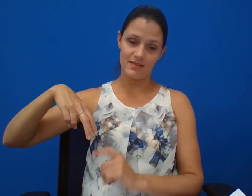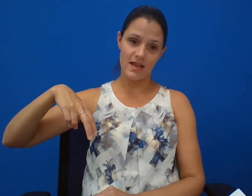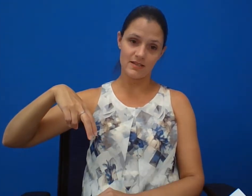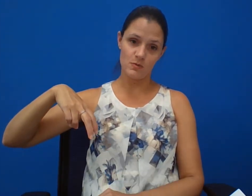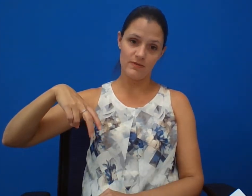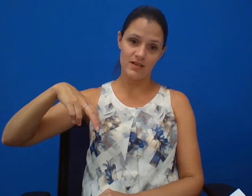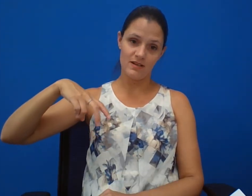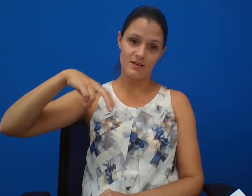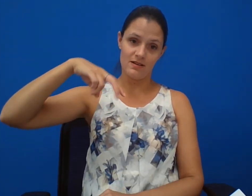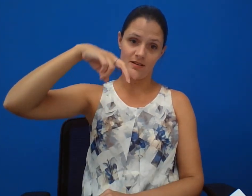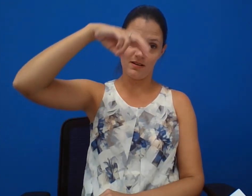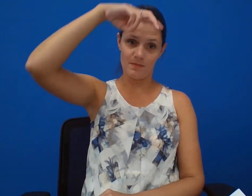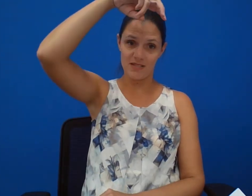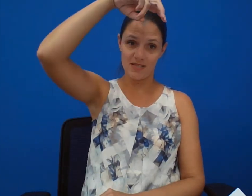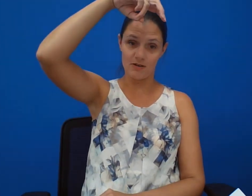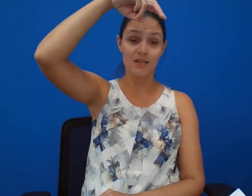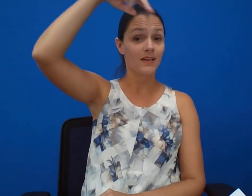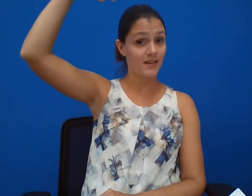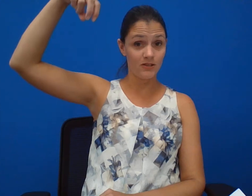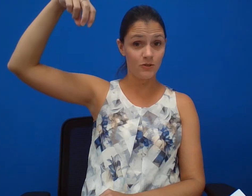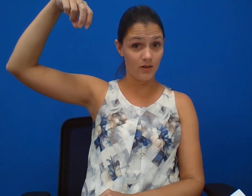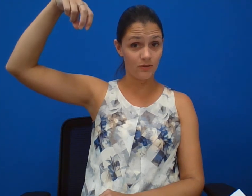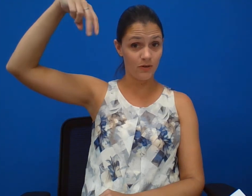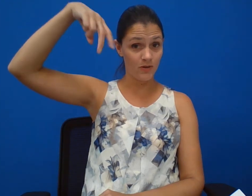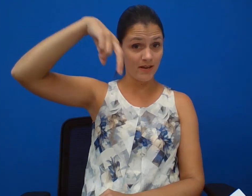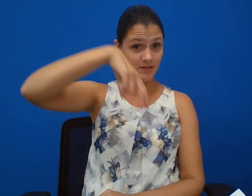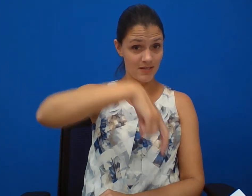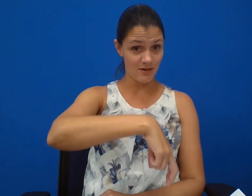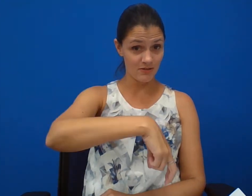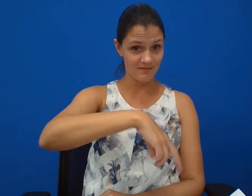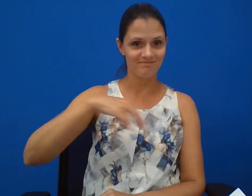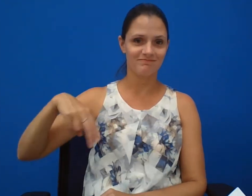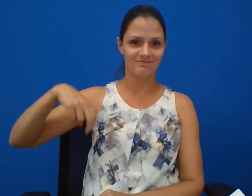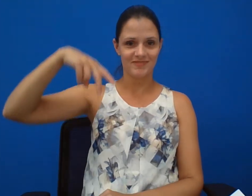Legs moving. The stairs. Yes, you can also go down the stairs.